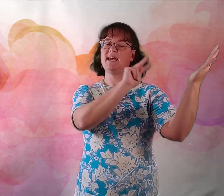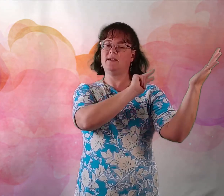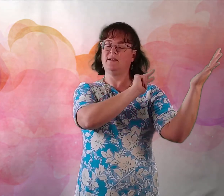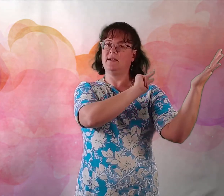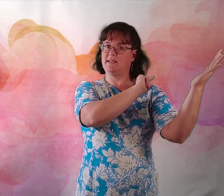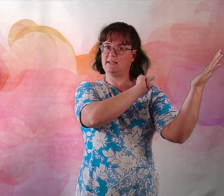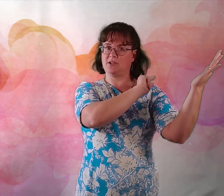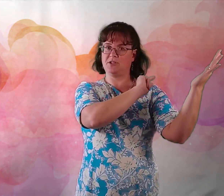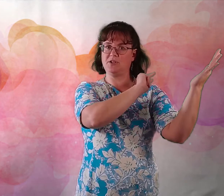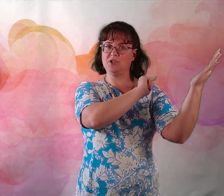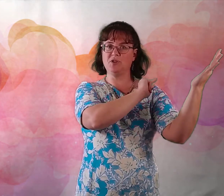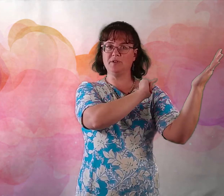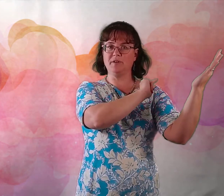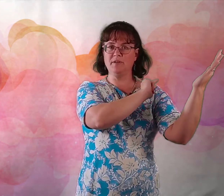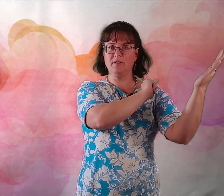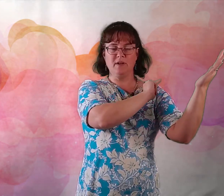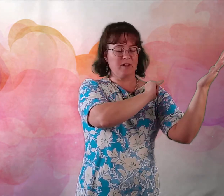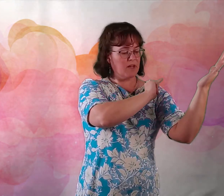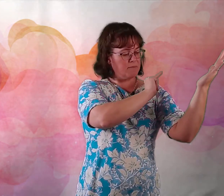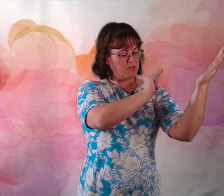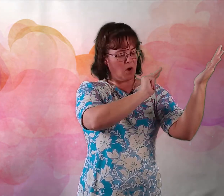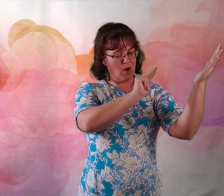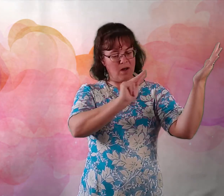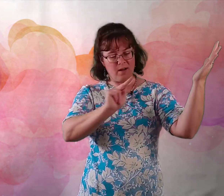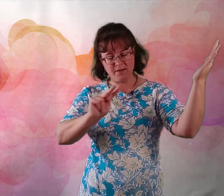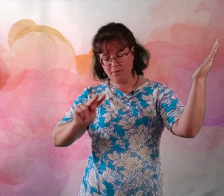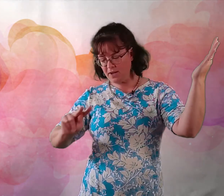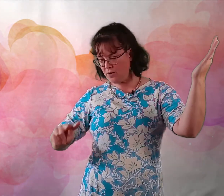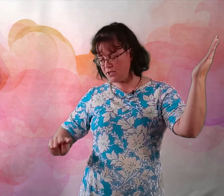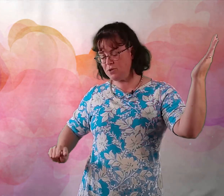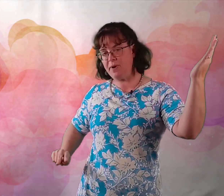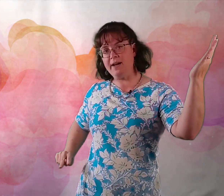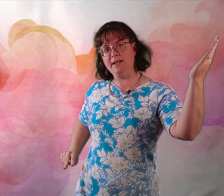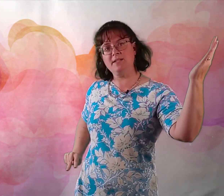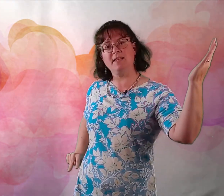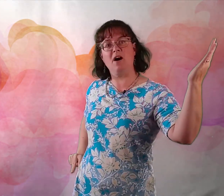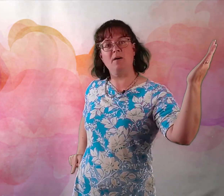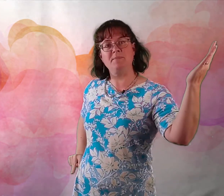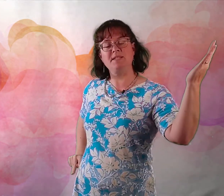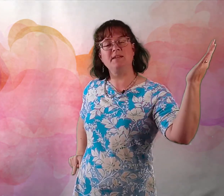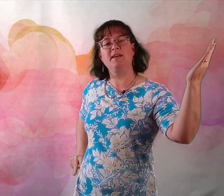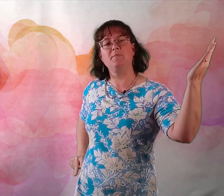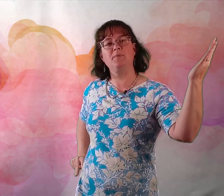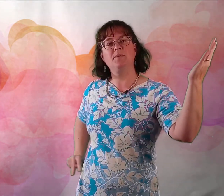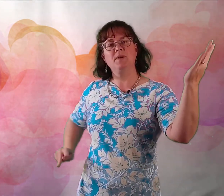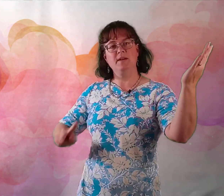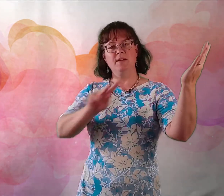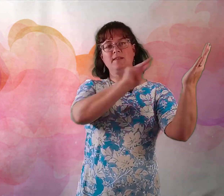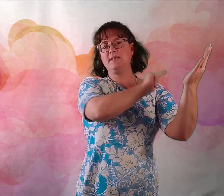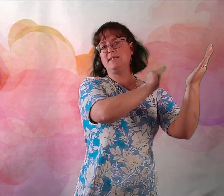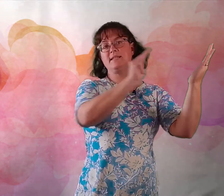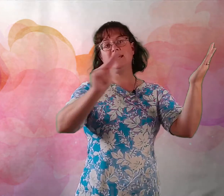K. It starts at your shoulder, comes all the way across your body to the opposite hip. This is